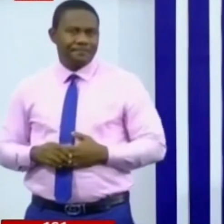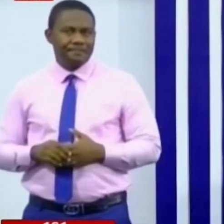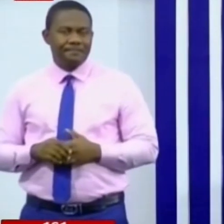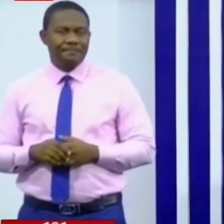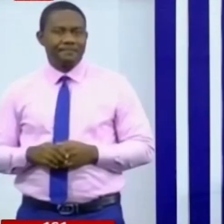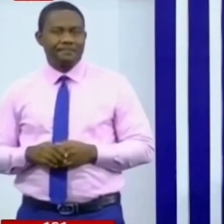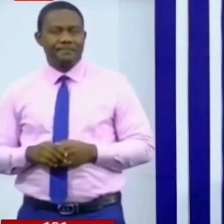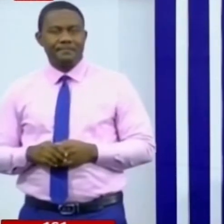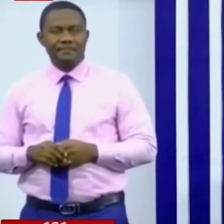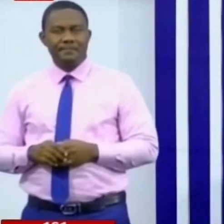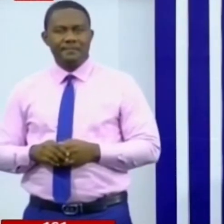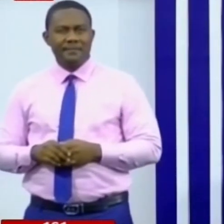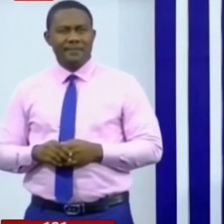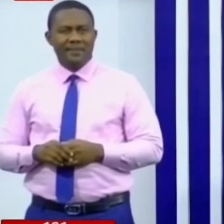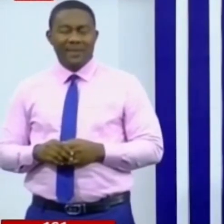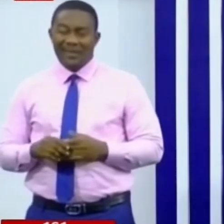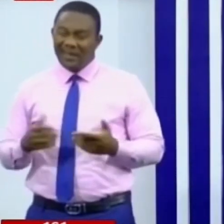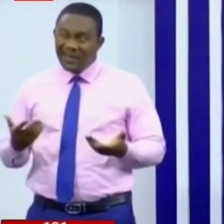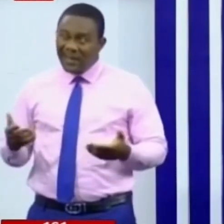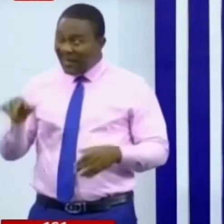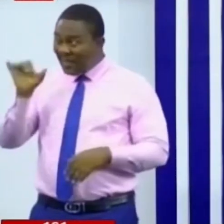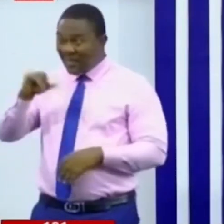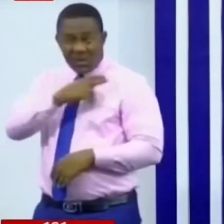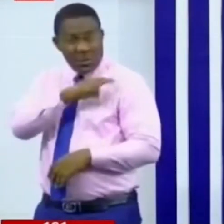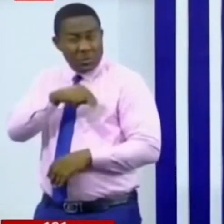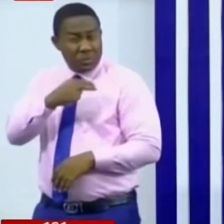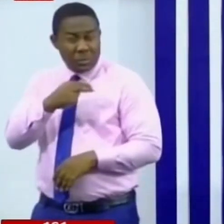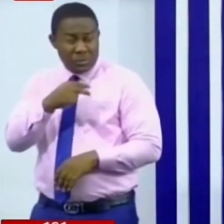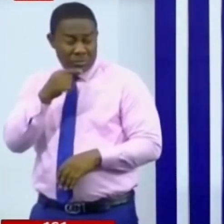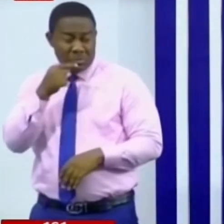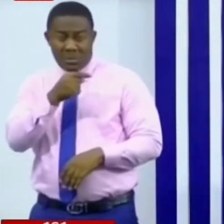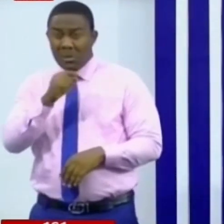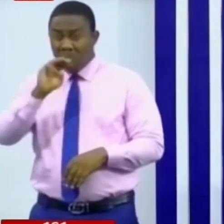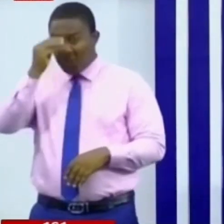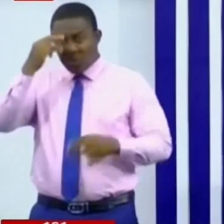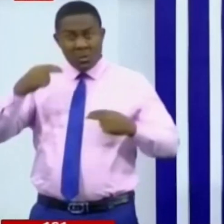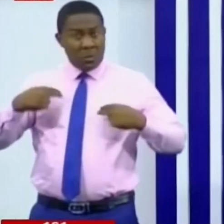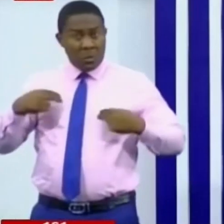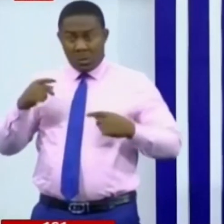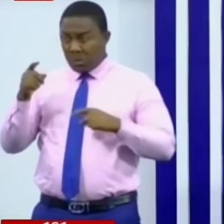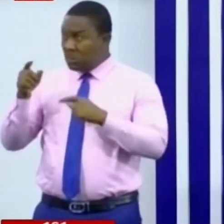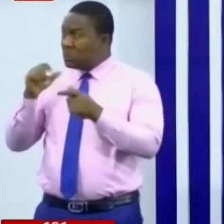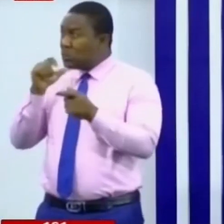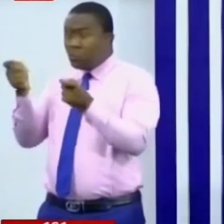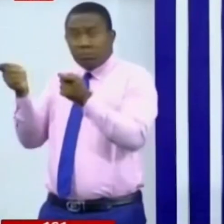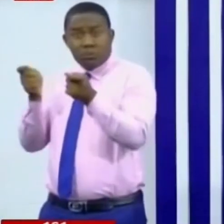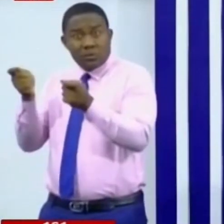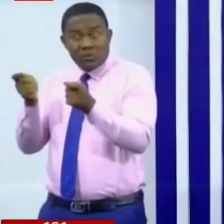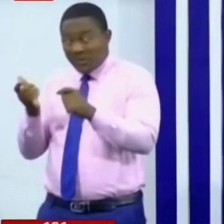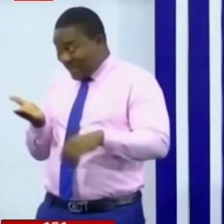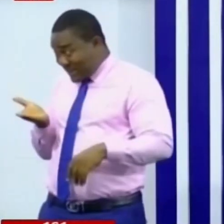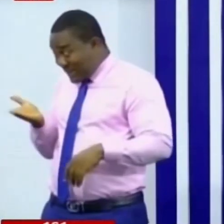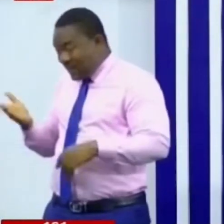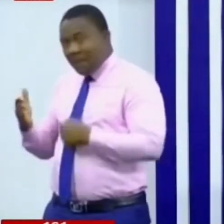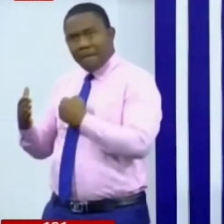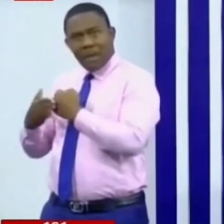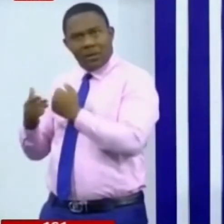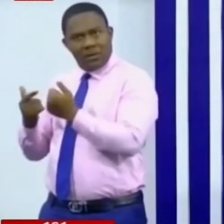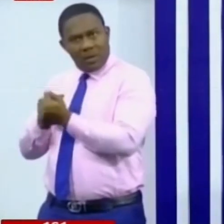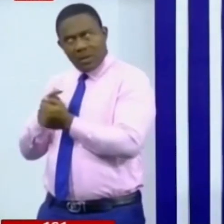Because the facility doesn't belong to the Minister of Health, Bank of Ghana has agreed that their own